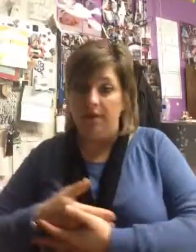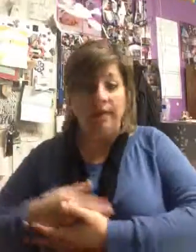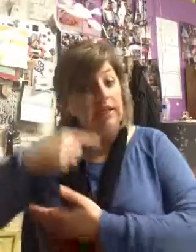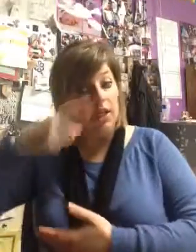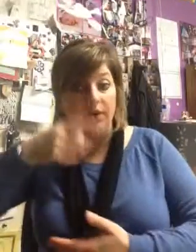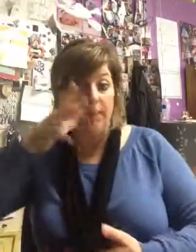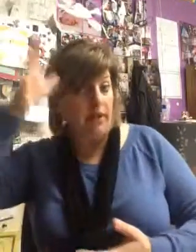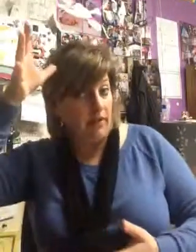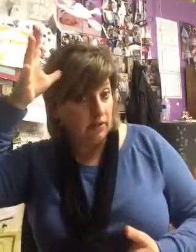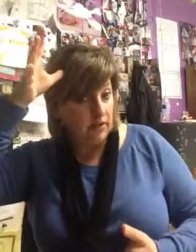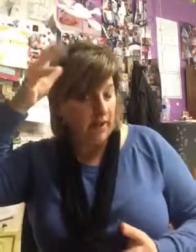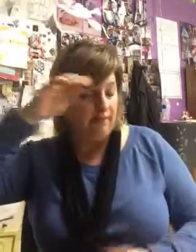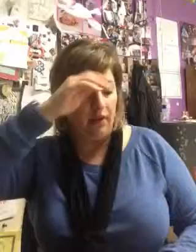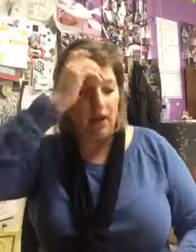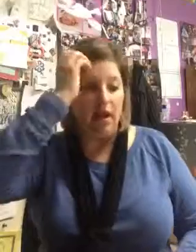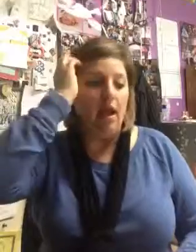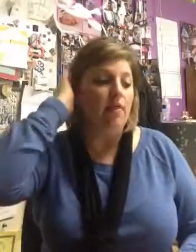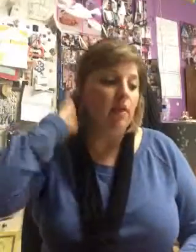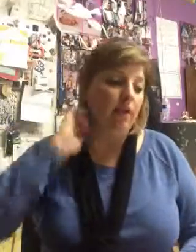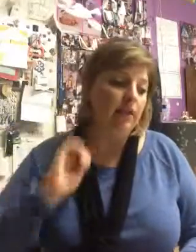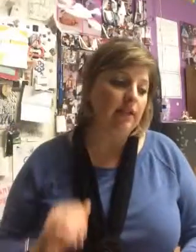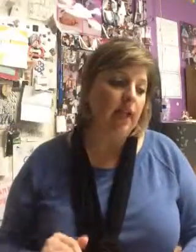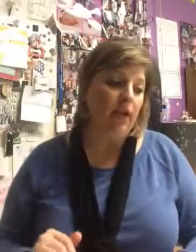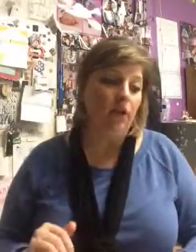babies, hearing parents. Okay, and then we're going to say